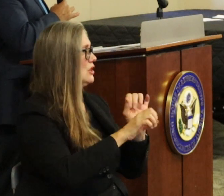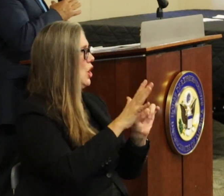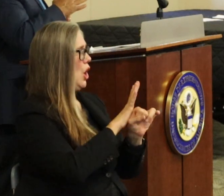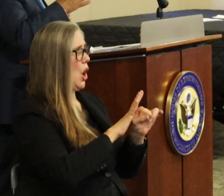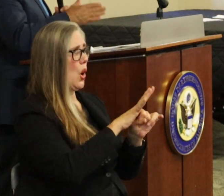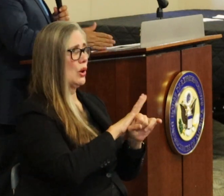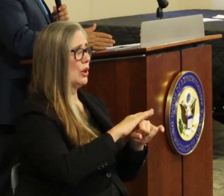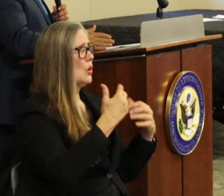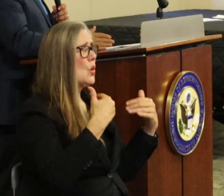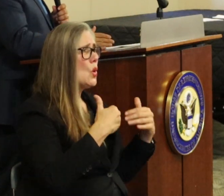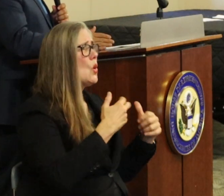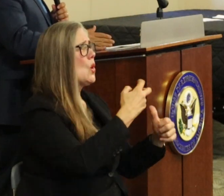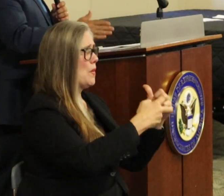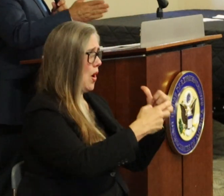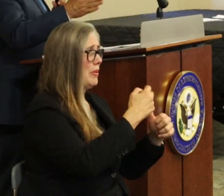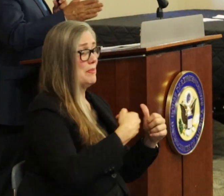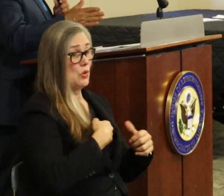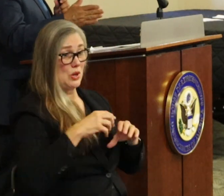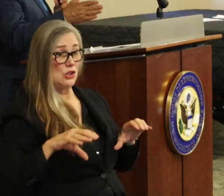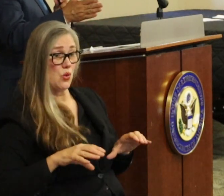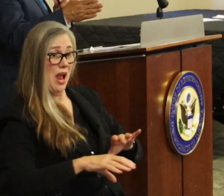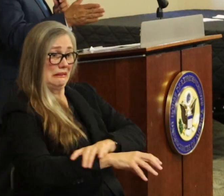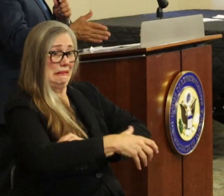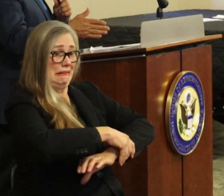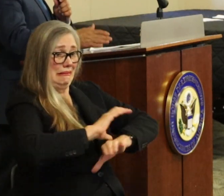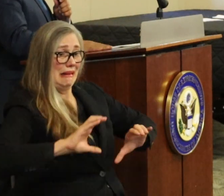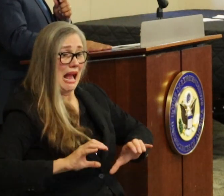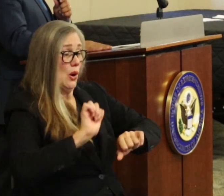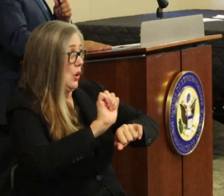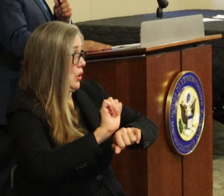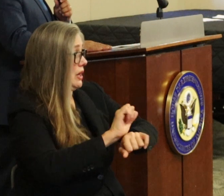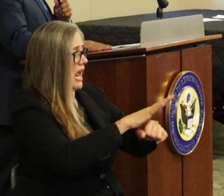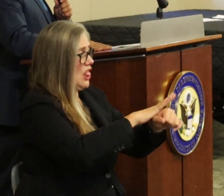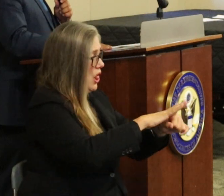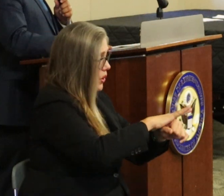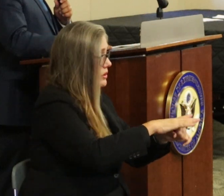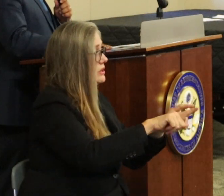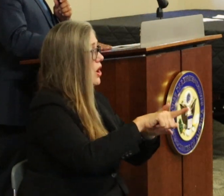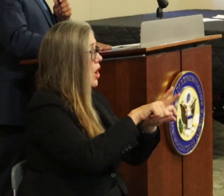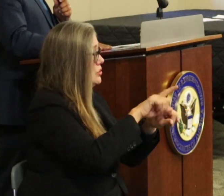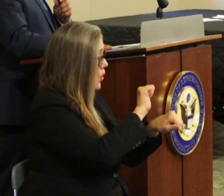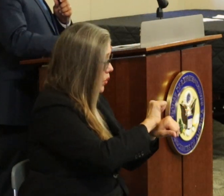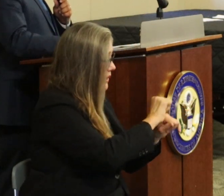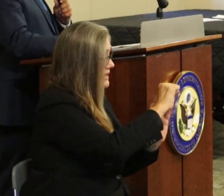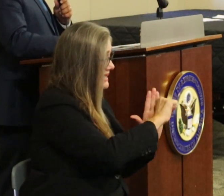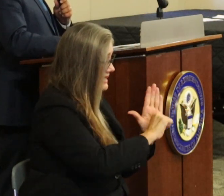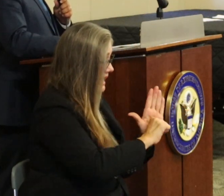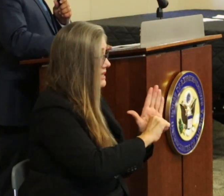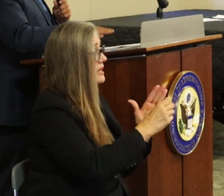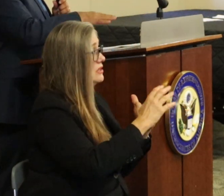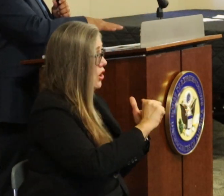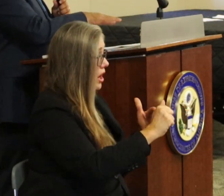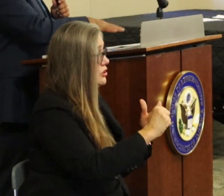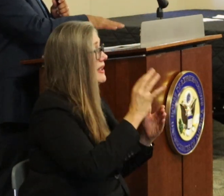share, and the locals are trying to do their share, working with state and federal dollars and partners, but we could always do